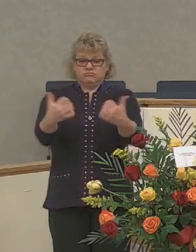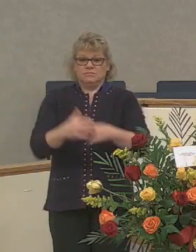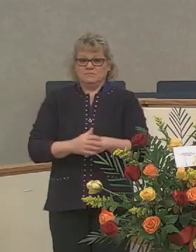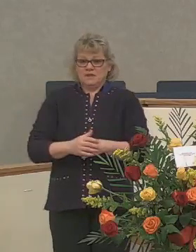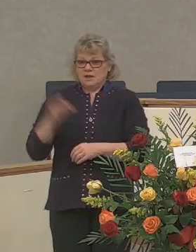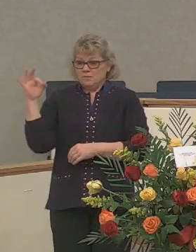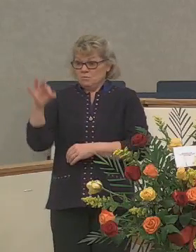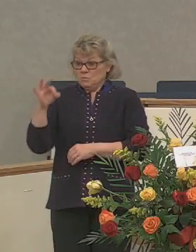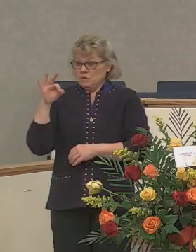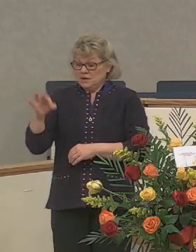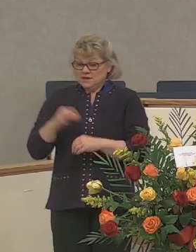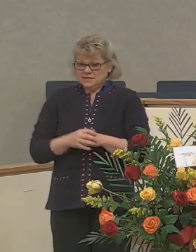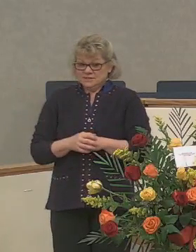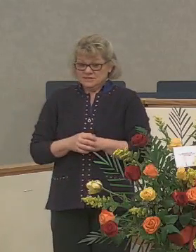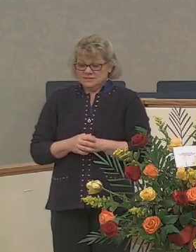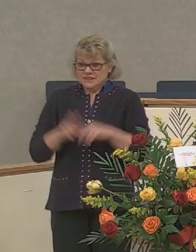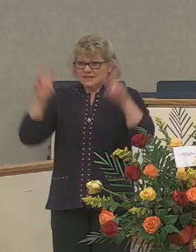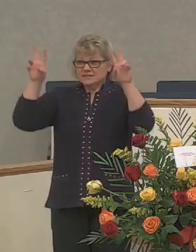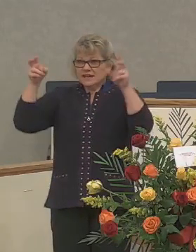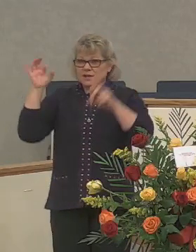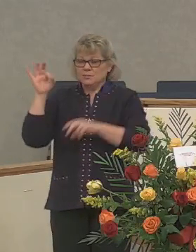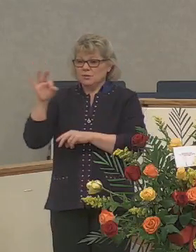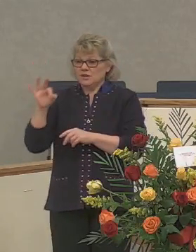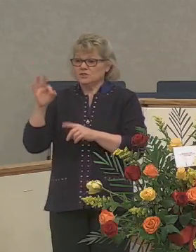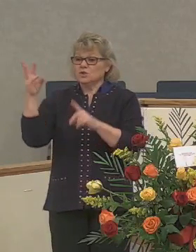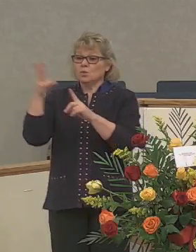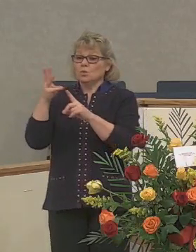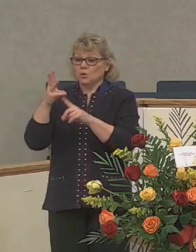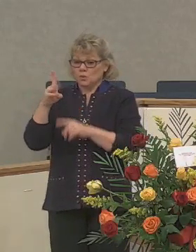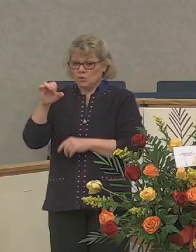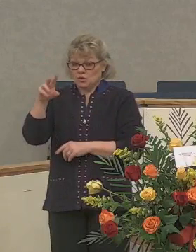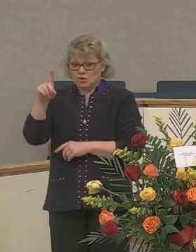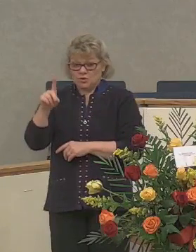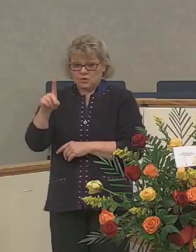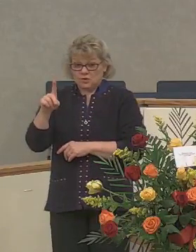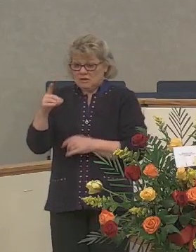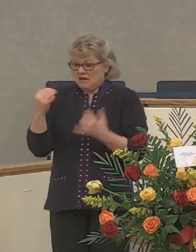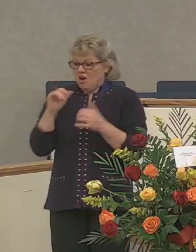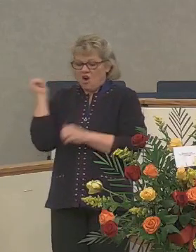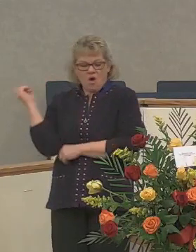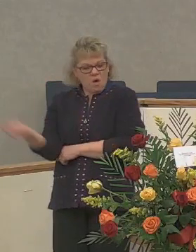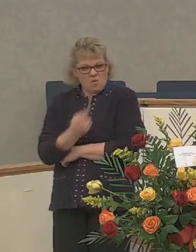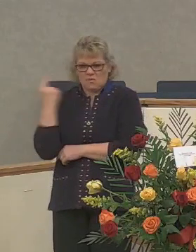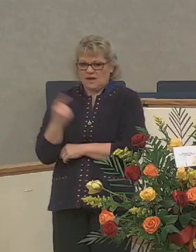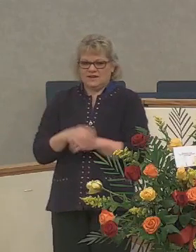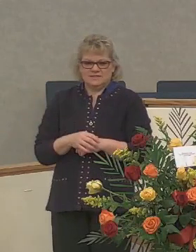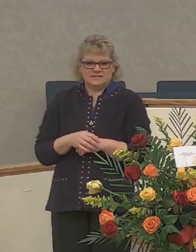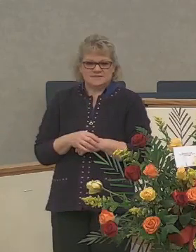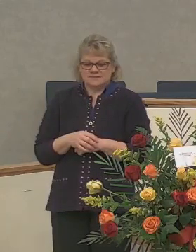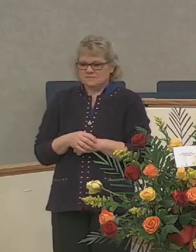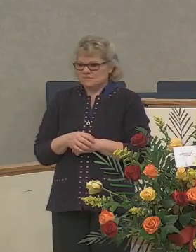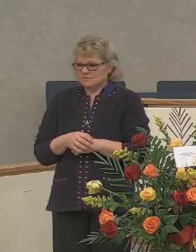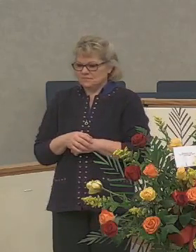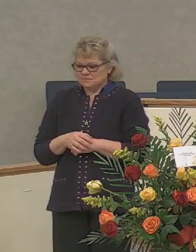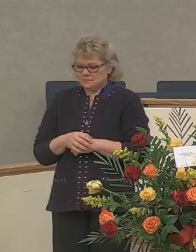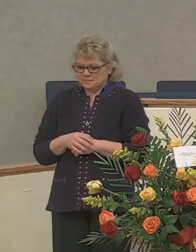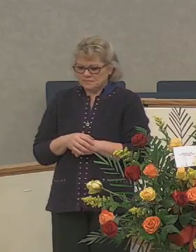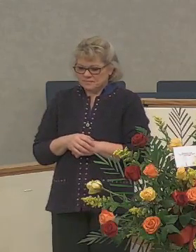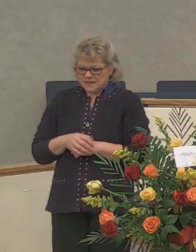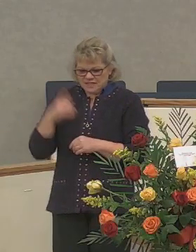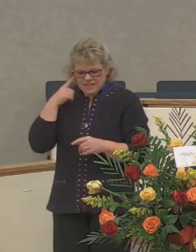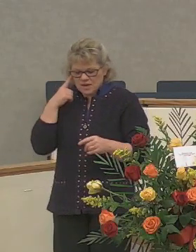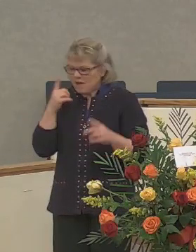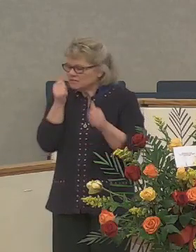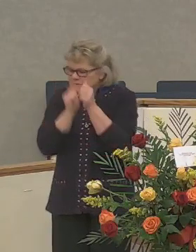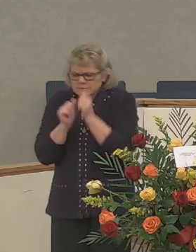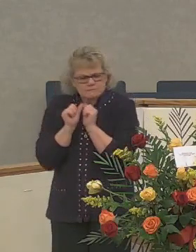preached about, the title he uses, "Preach the Word, Be Instant in Season and Out of Season. Reprove, Rebuke, Exhort with All